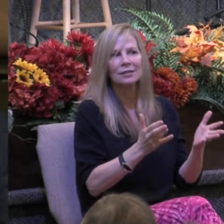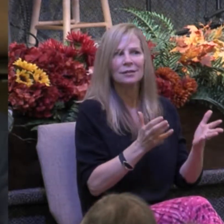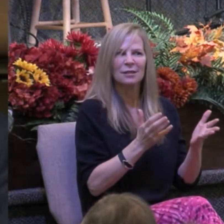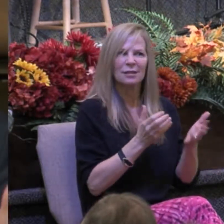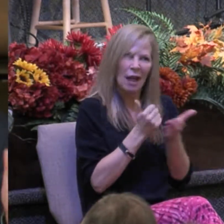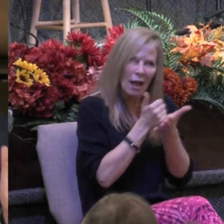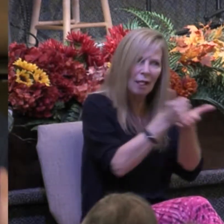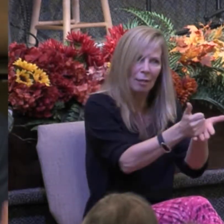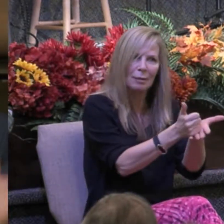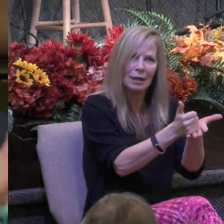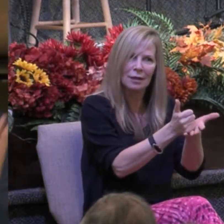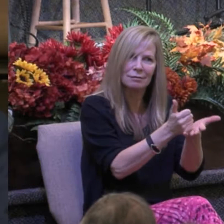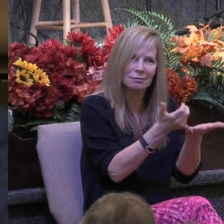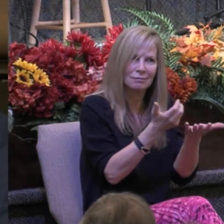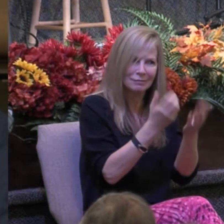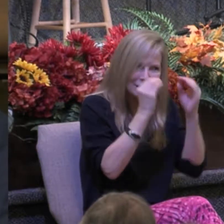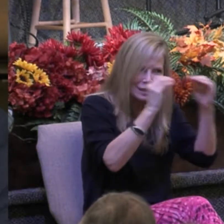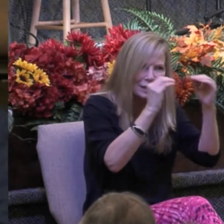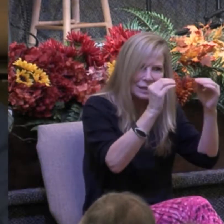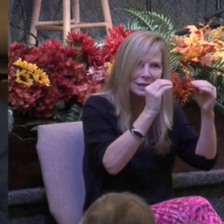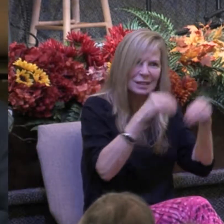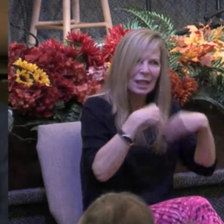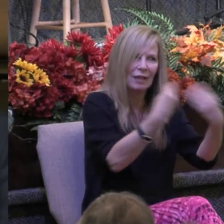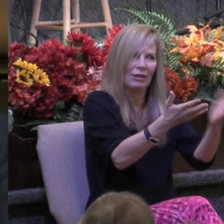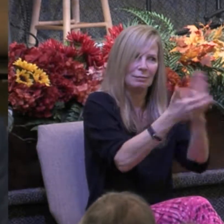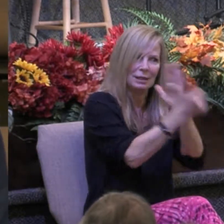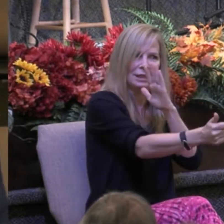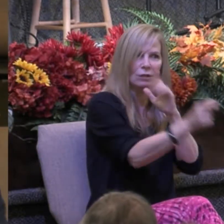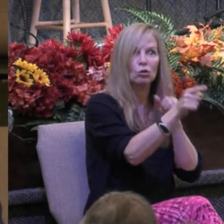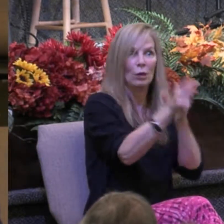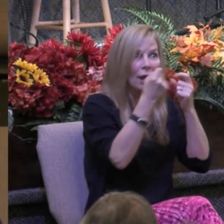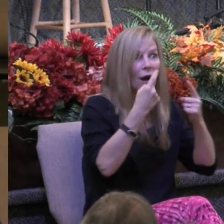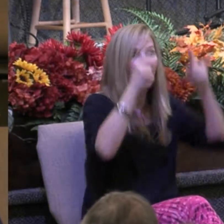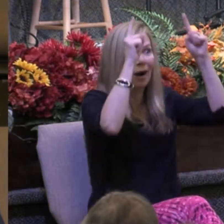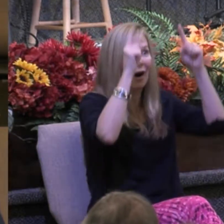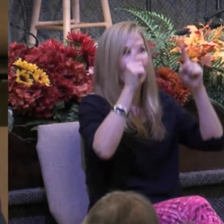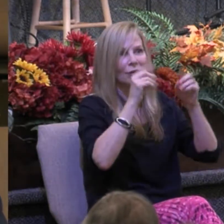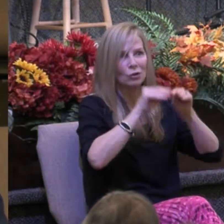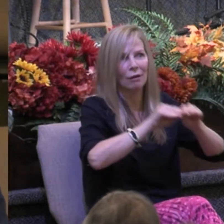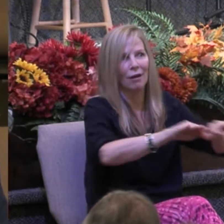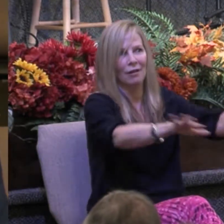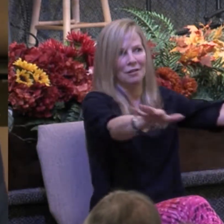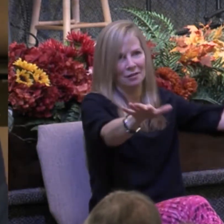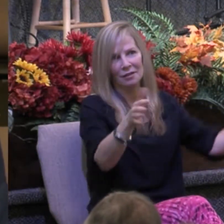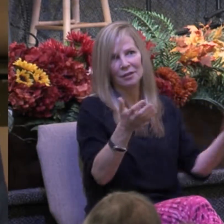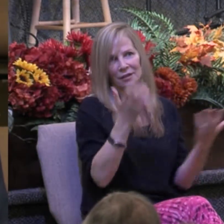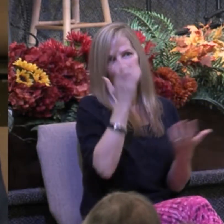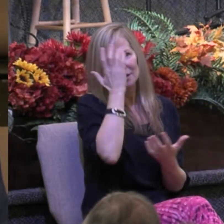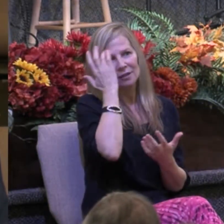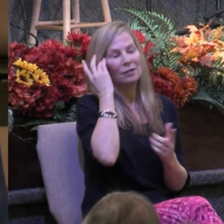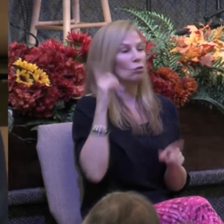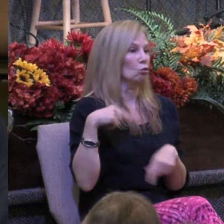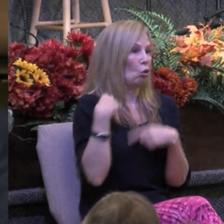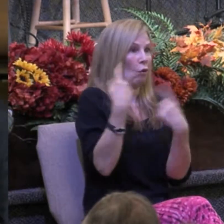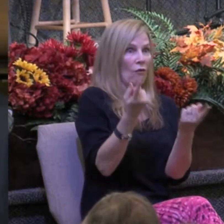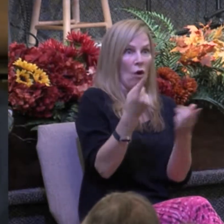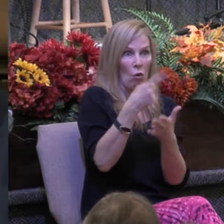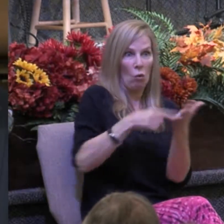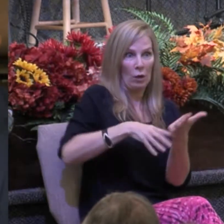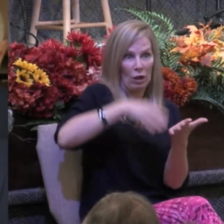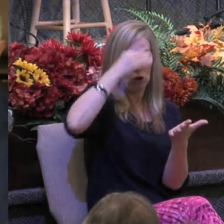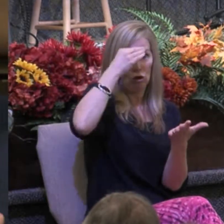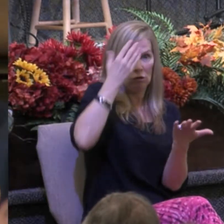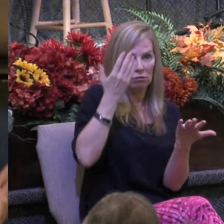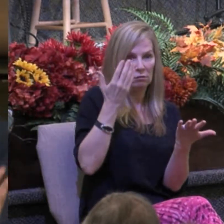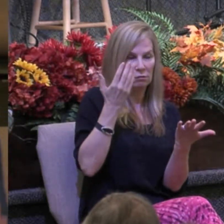them so that they would be effective in their witness for him. So far, from what we have seen then in